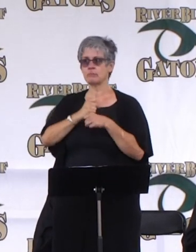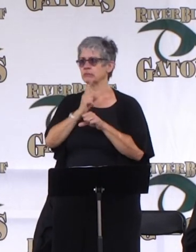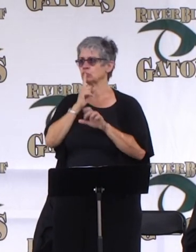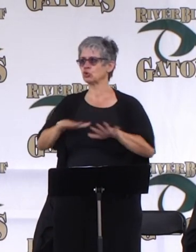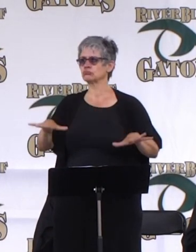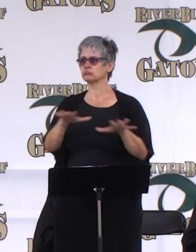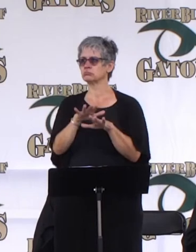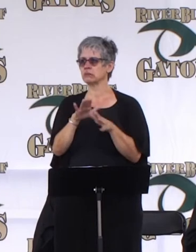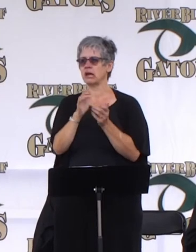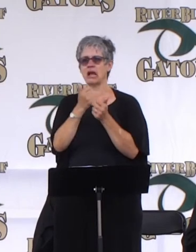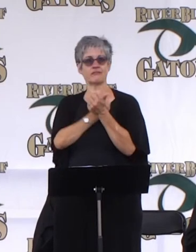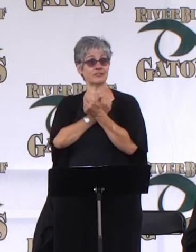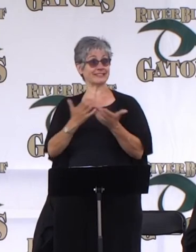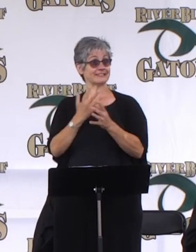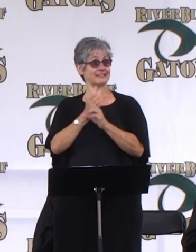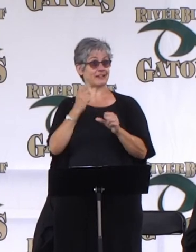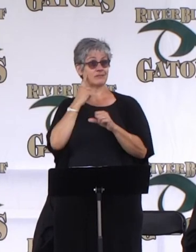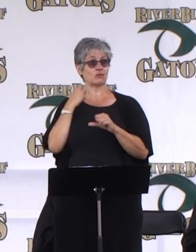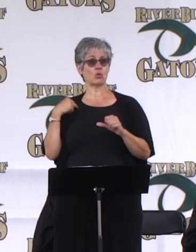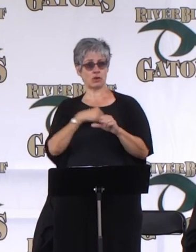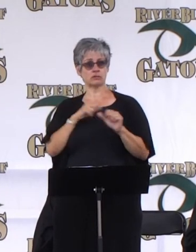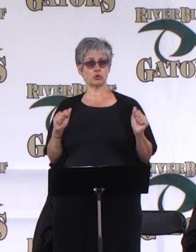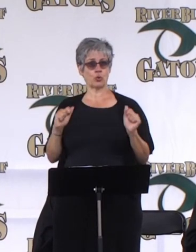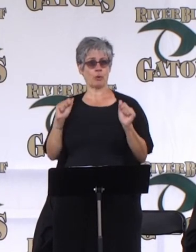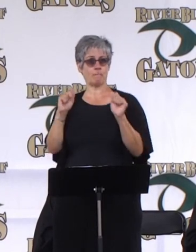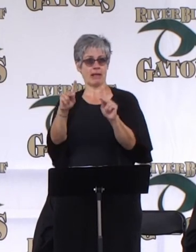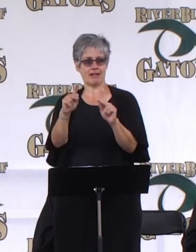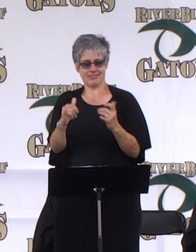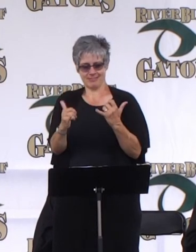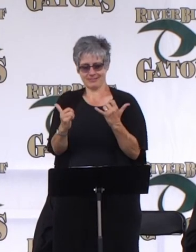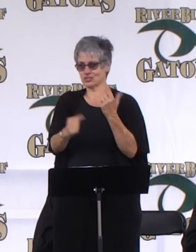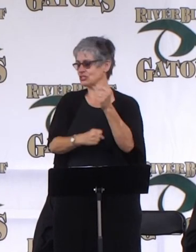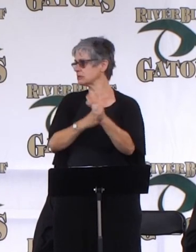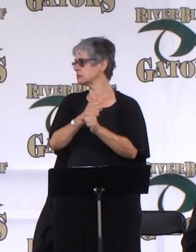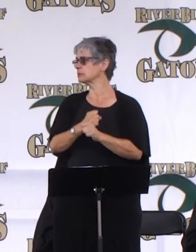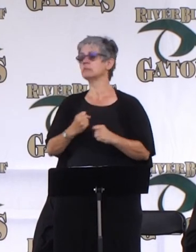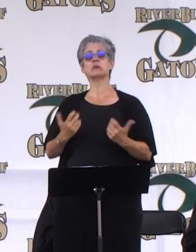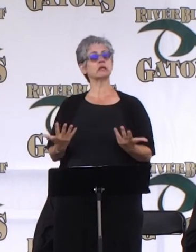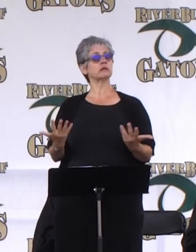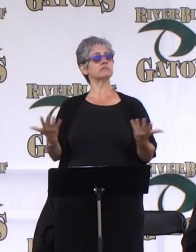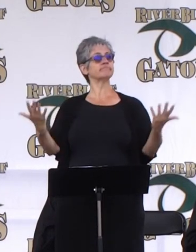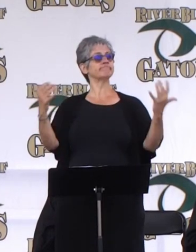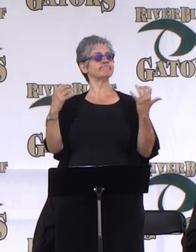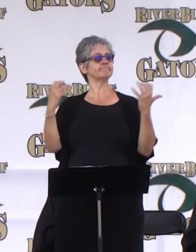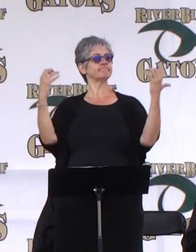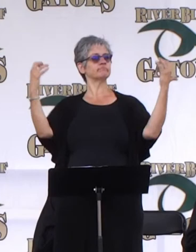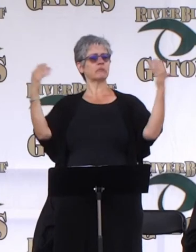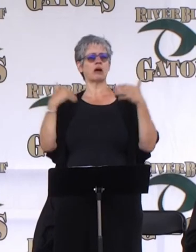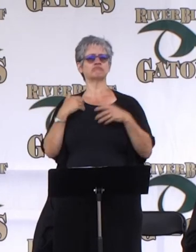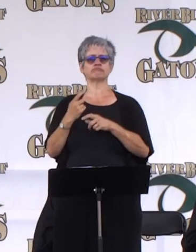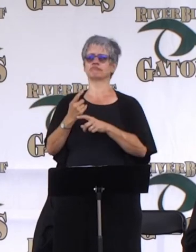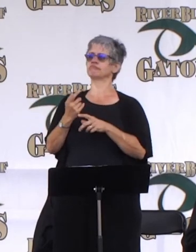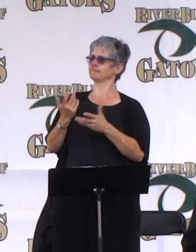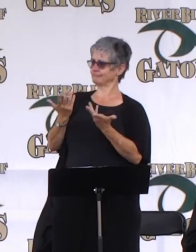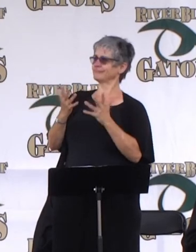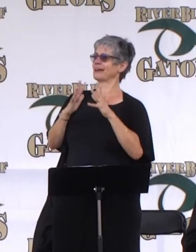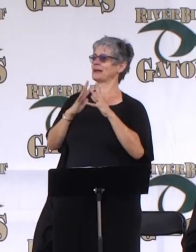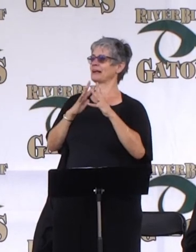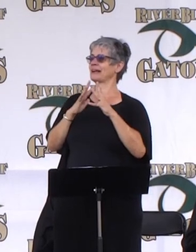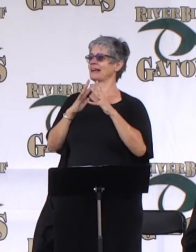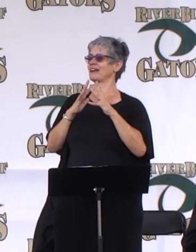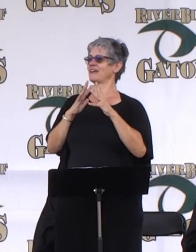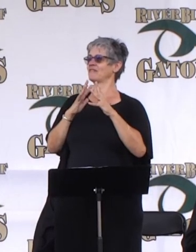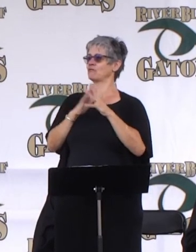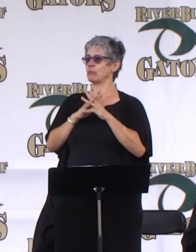this year. I stand before you in this stadium that has known the flourishes of games And I ask you, the